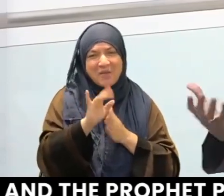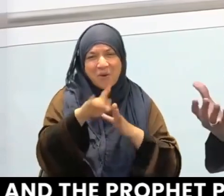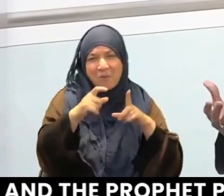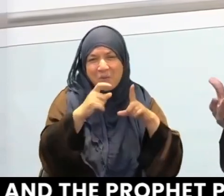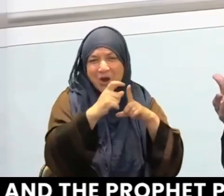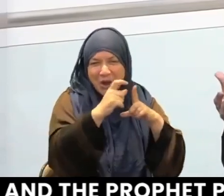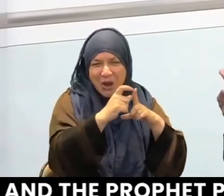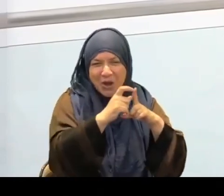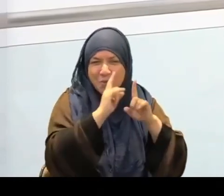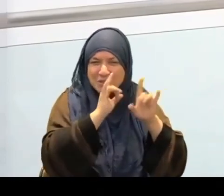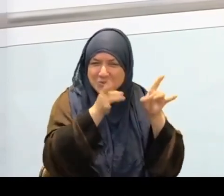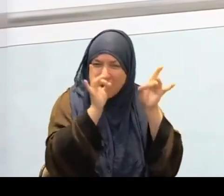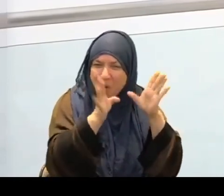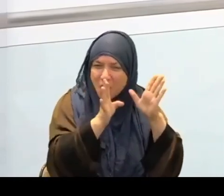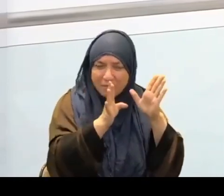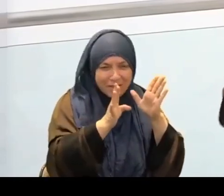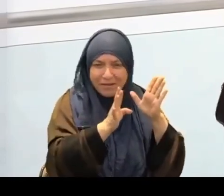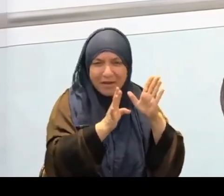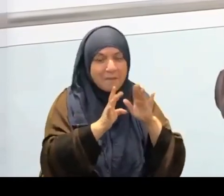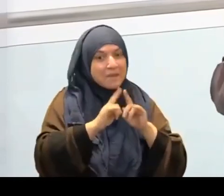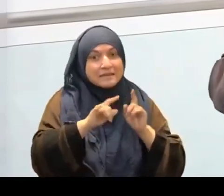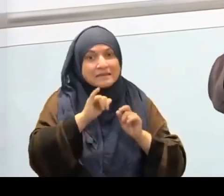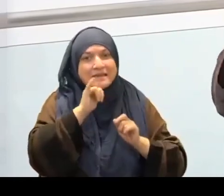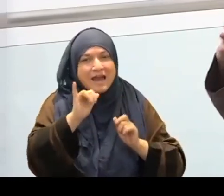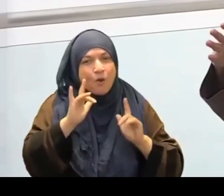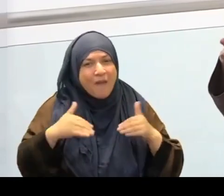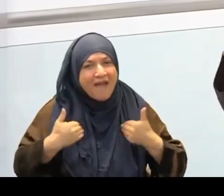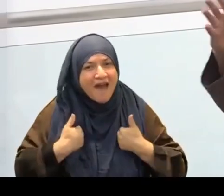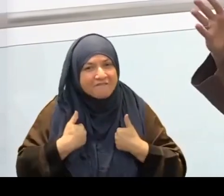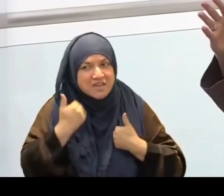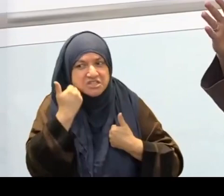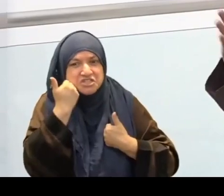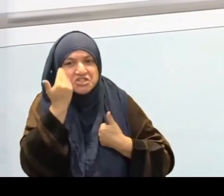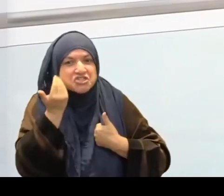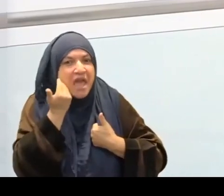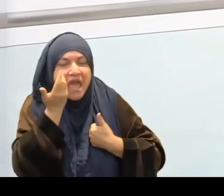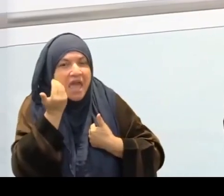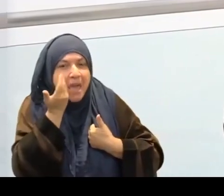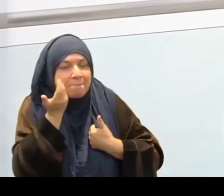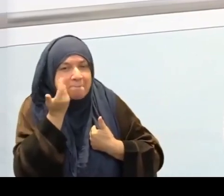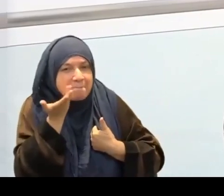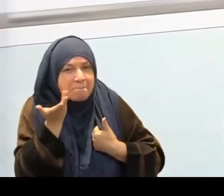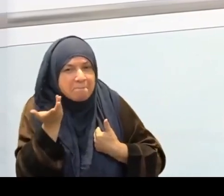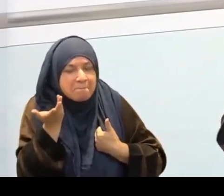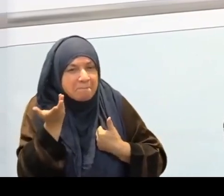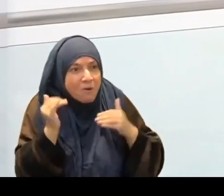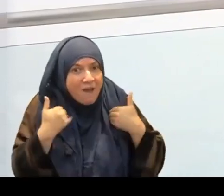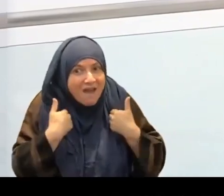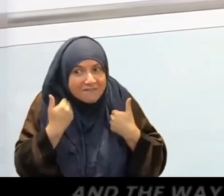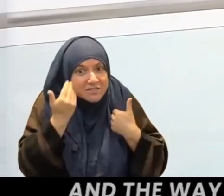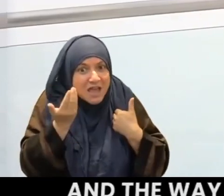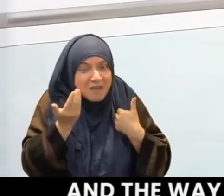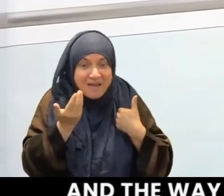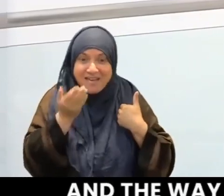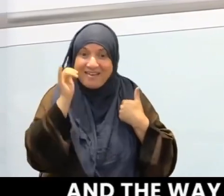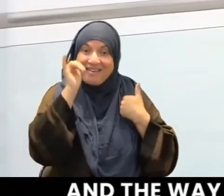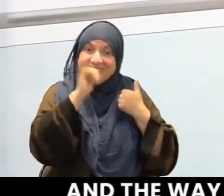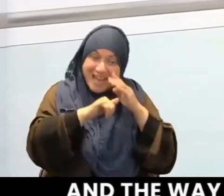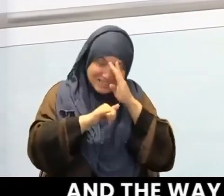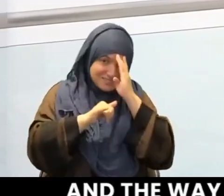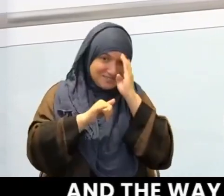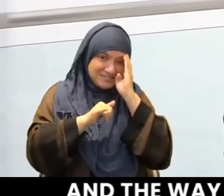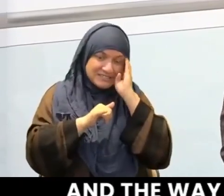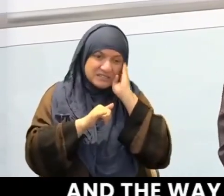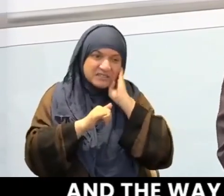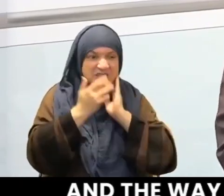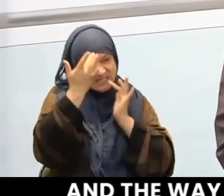so shameless, then that is part of a greater disease, and that is called al-jafa. And the way that Imam